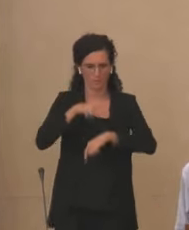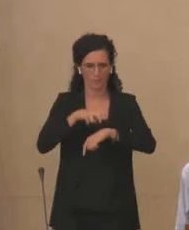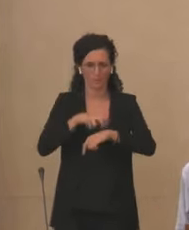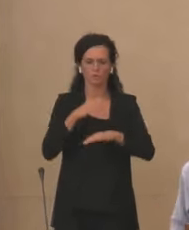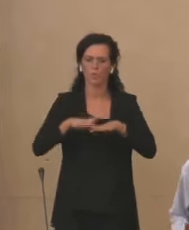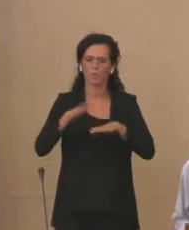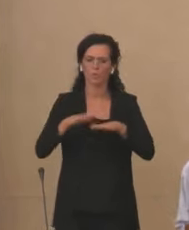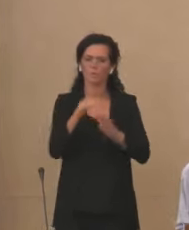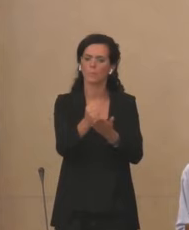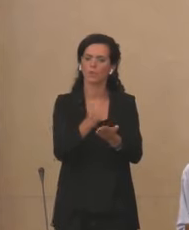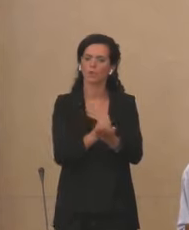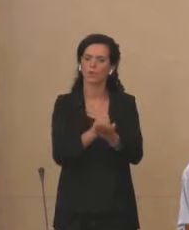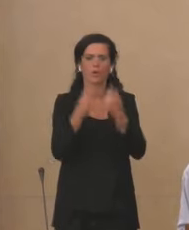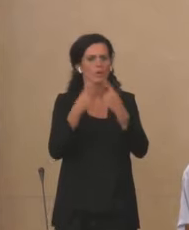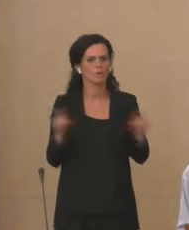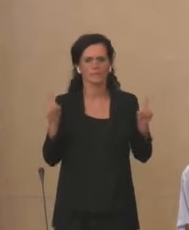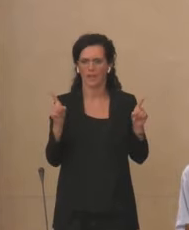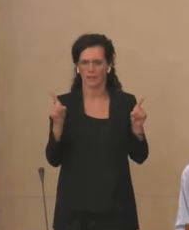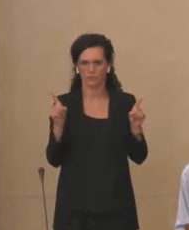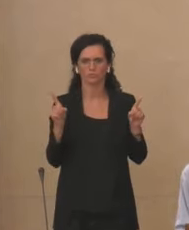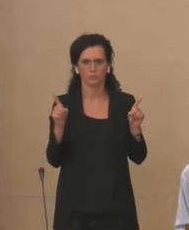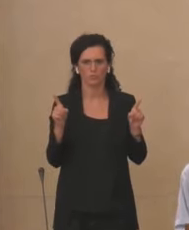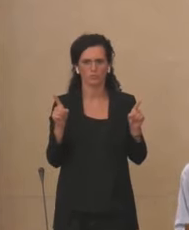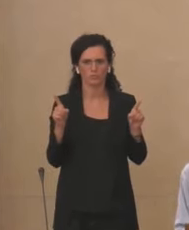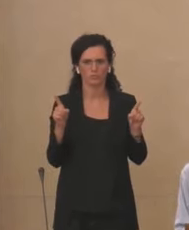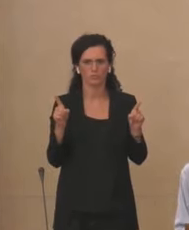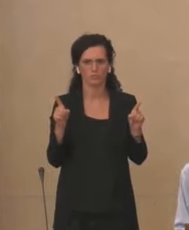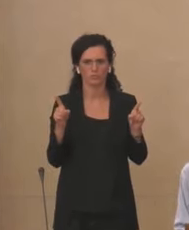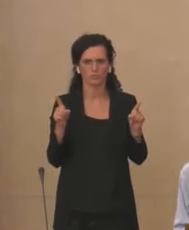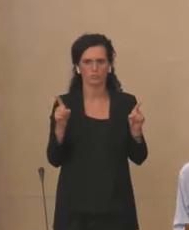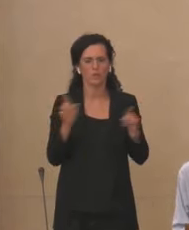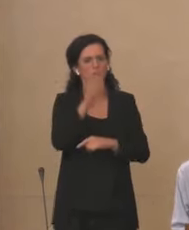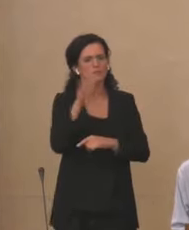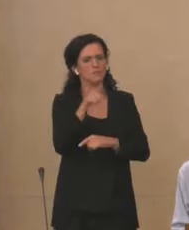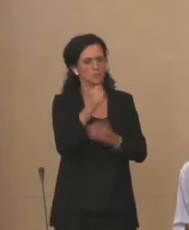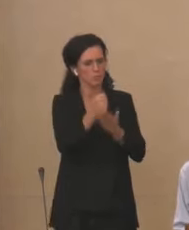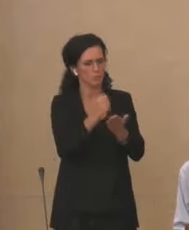with. And I'm going to show you how they affected our people.